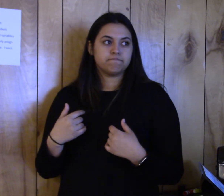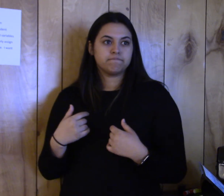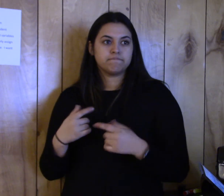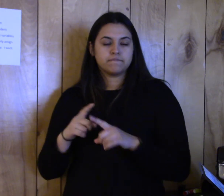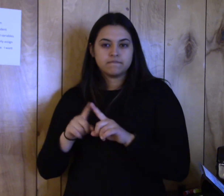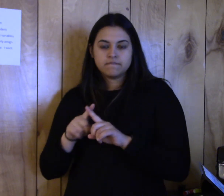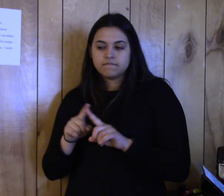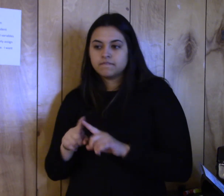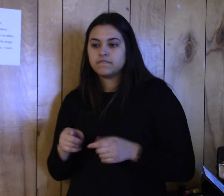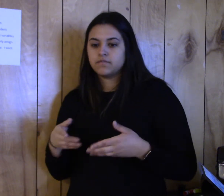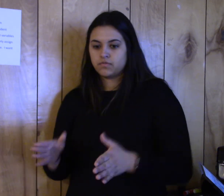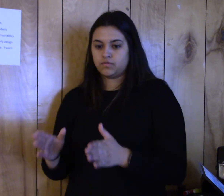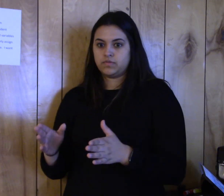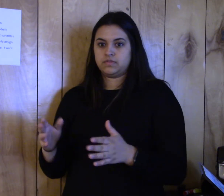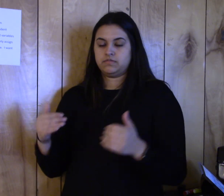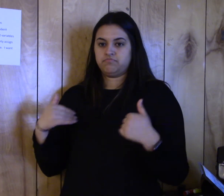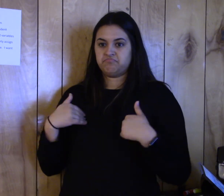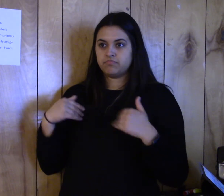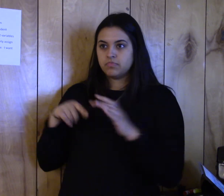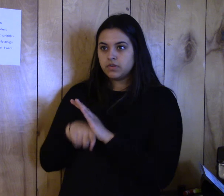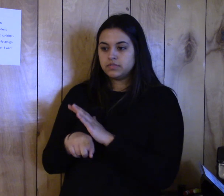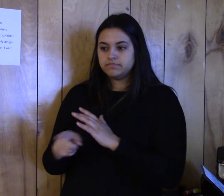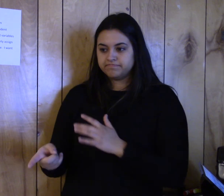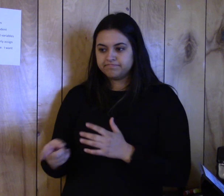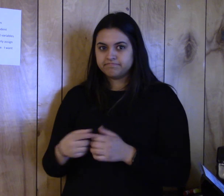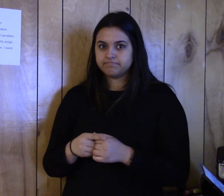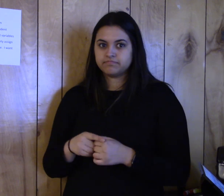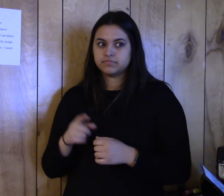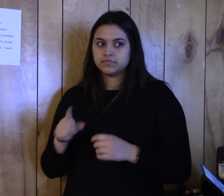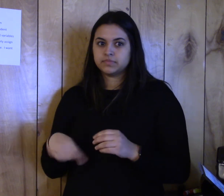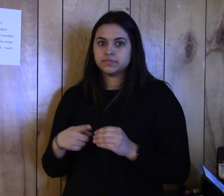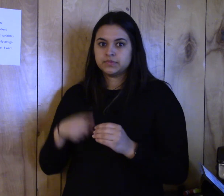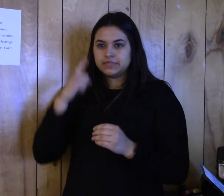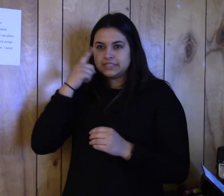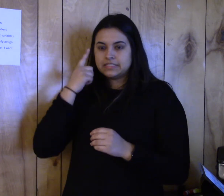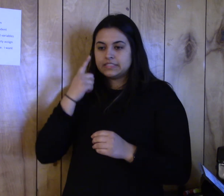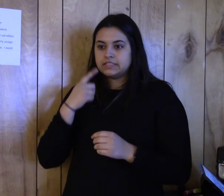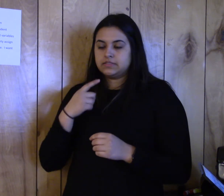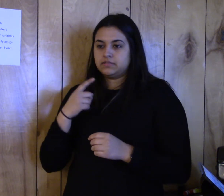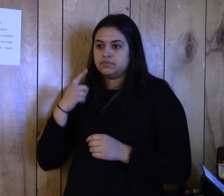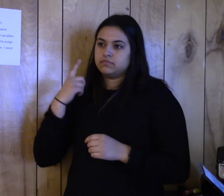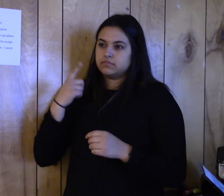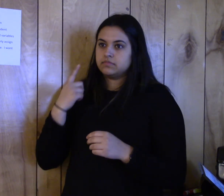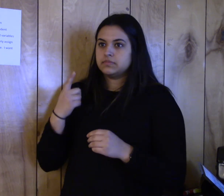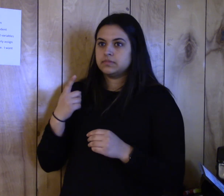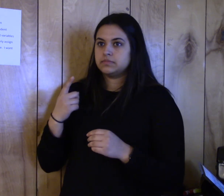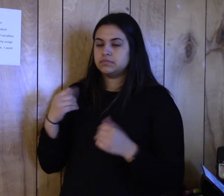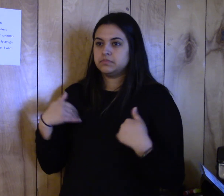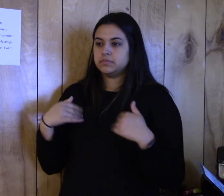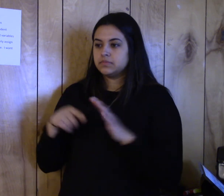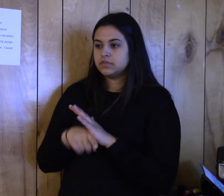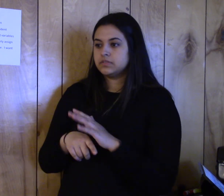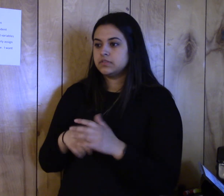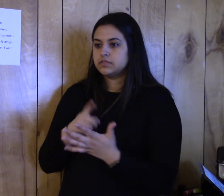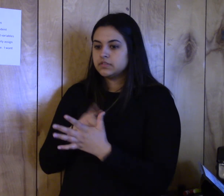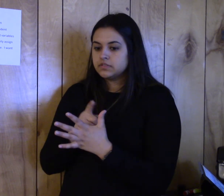ways to hunt. When we think about hunting, generally, we're going to think about guns. What would we think about next after guns?